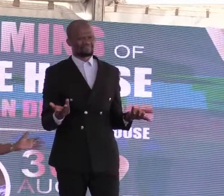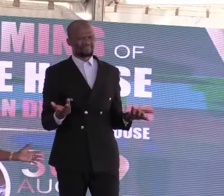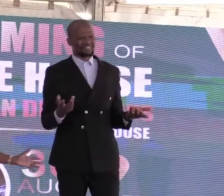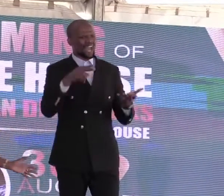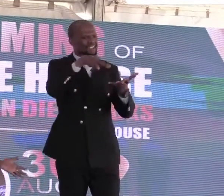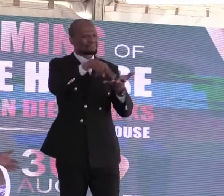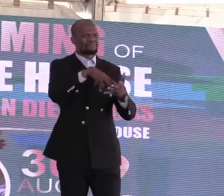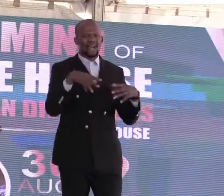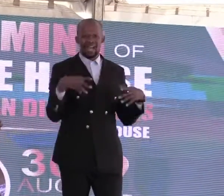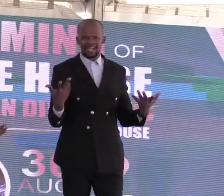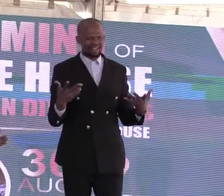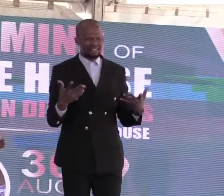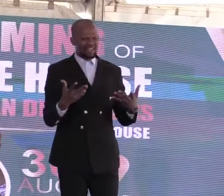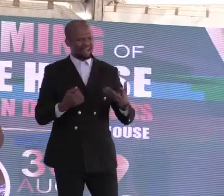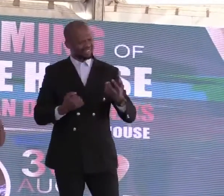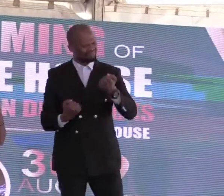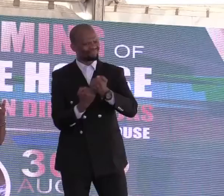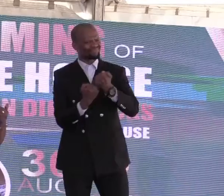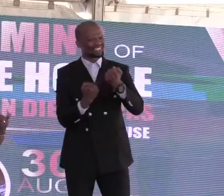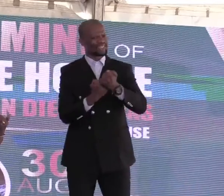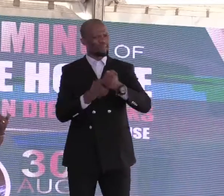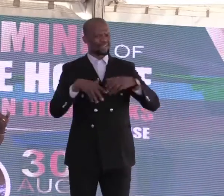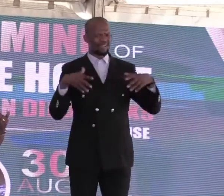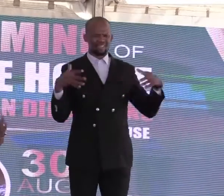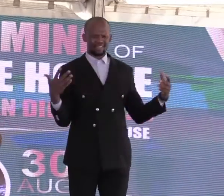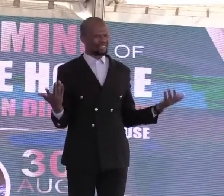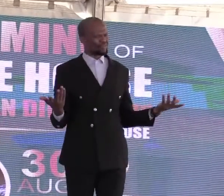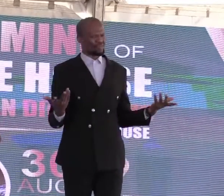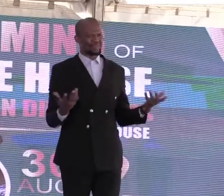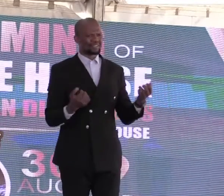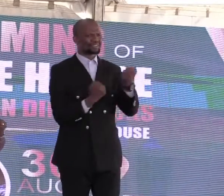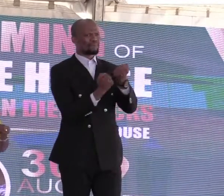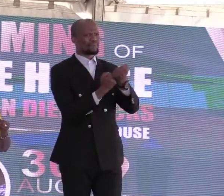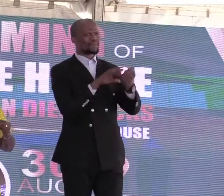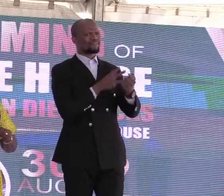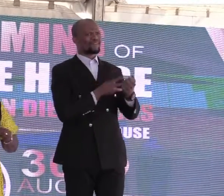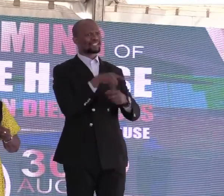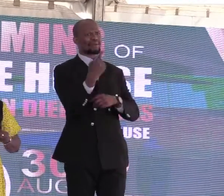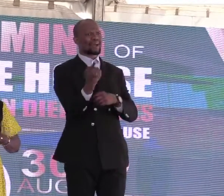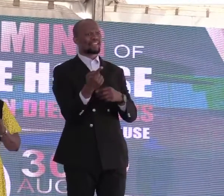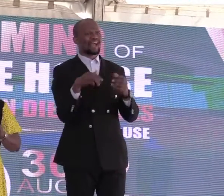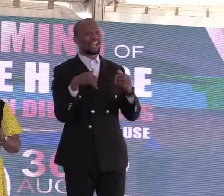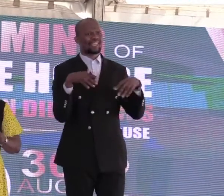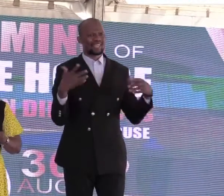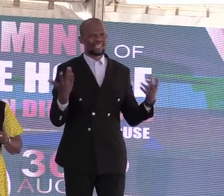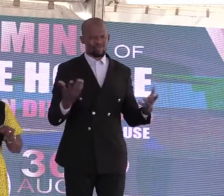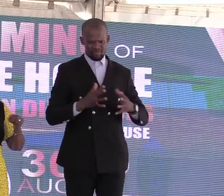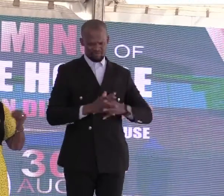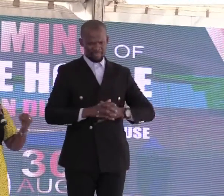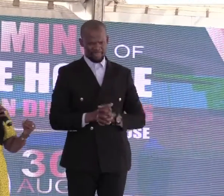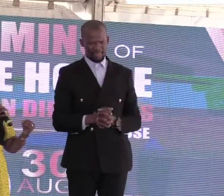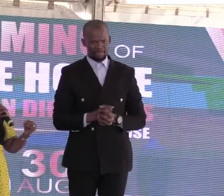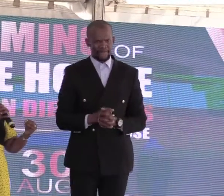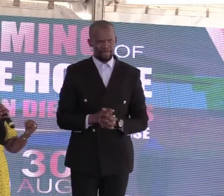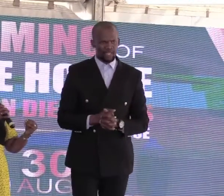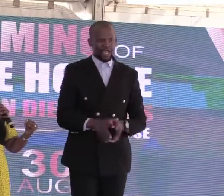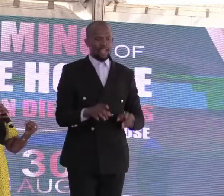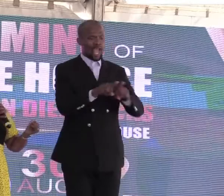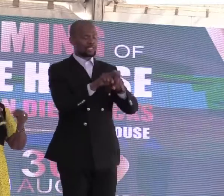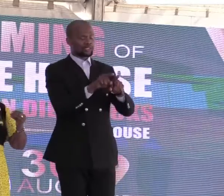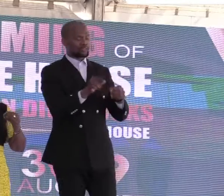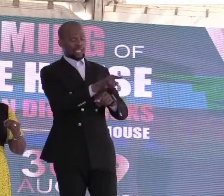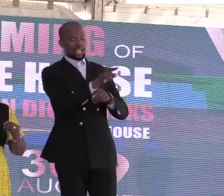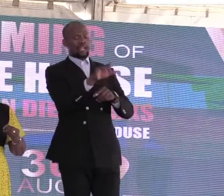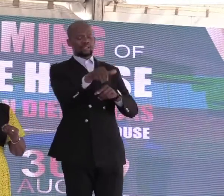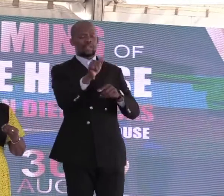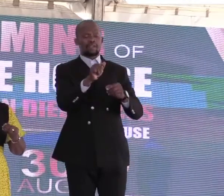the other women as they go forward, as they take in important positions.